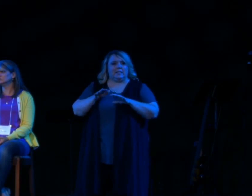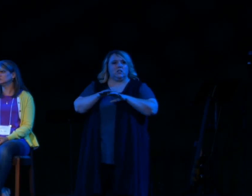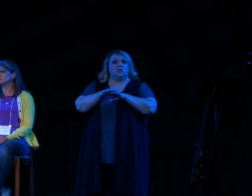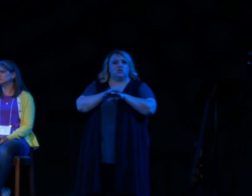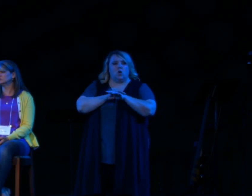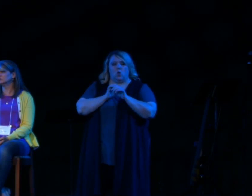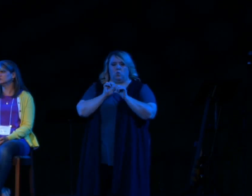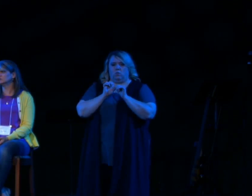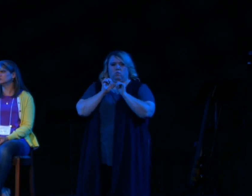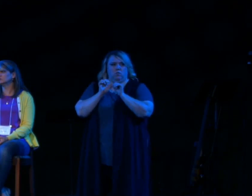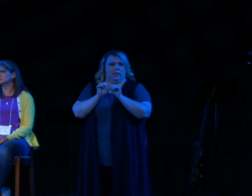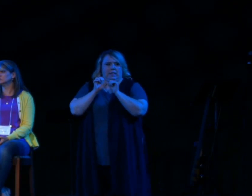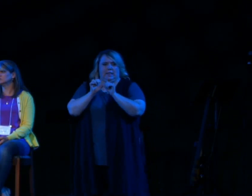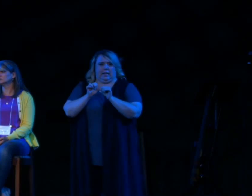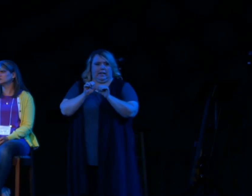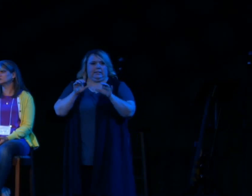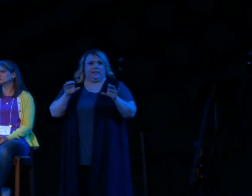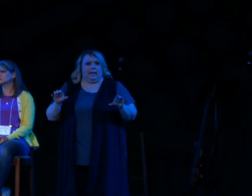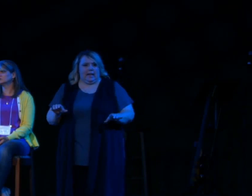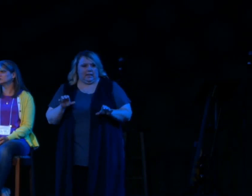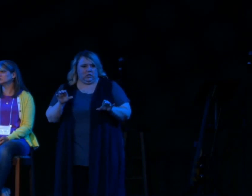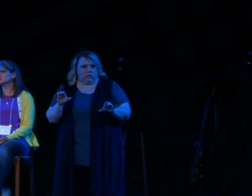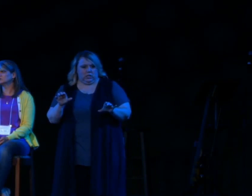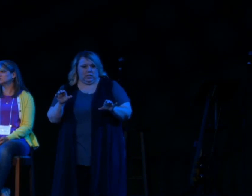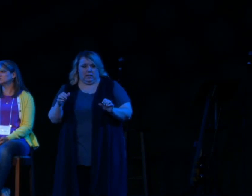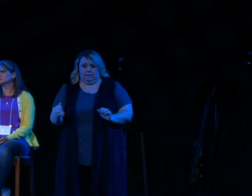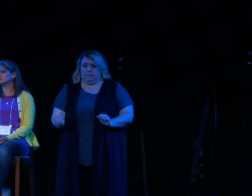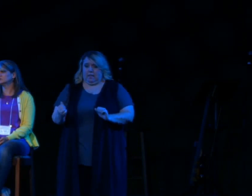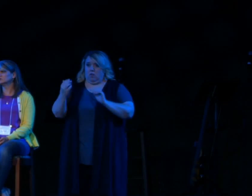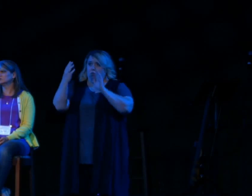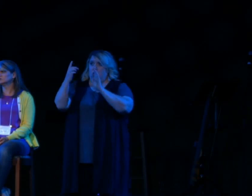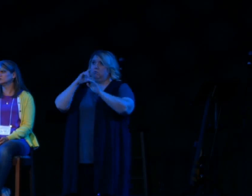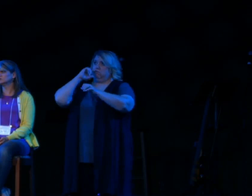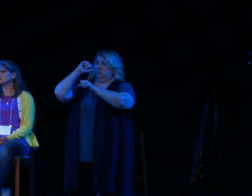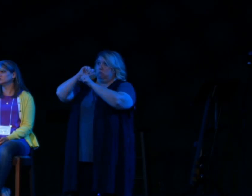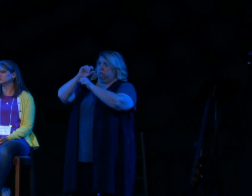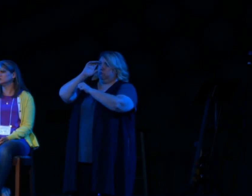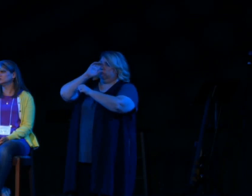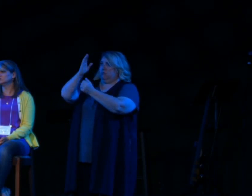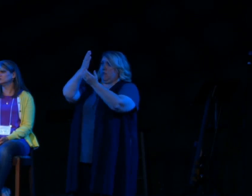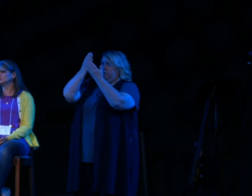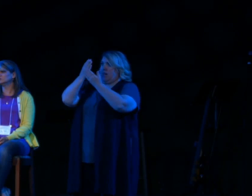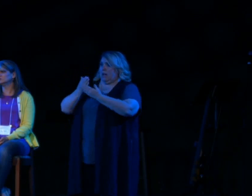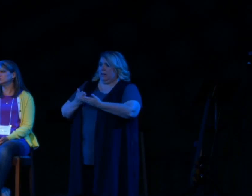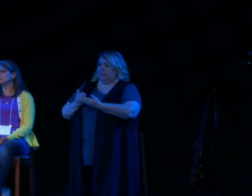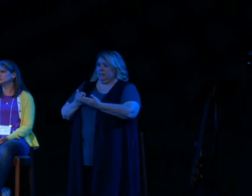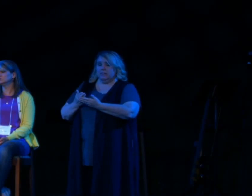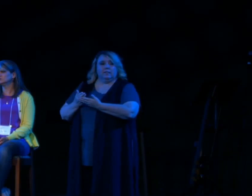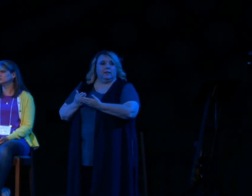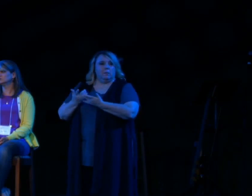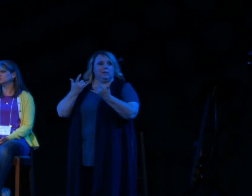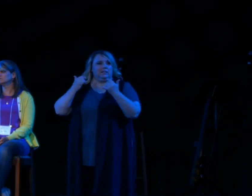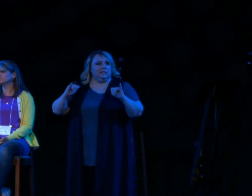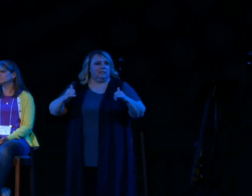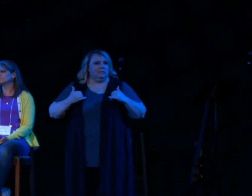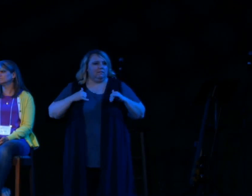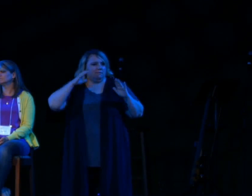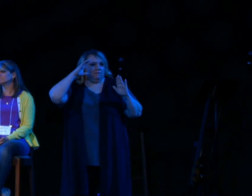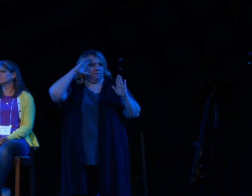relentless action that confronts the brutal facts, yet never loses hope.